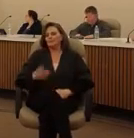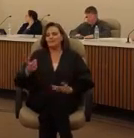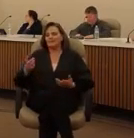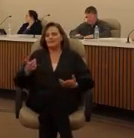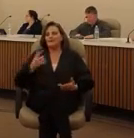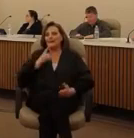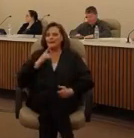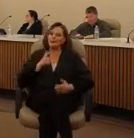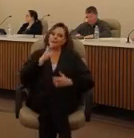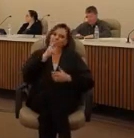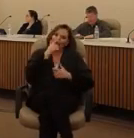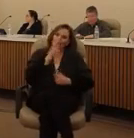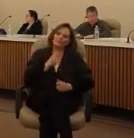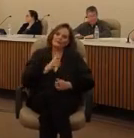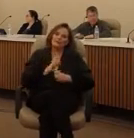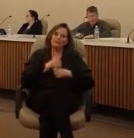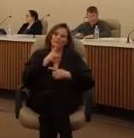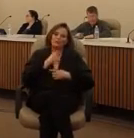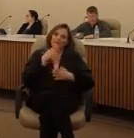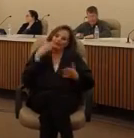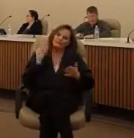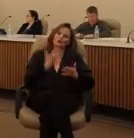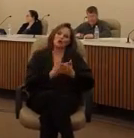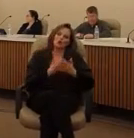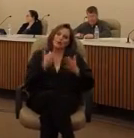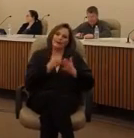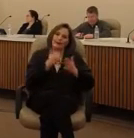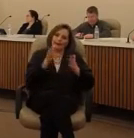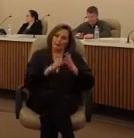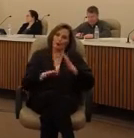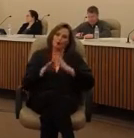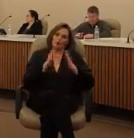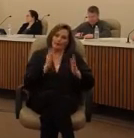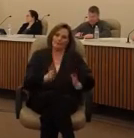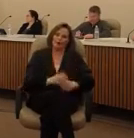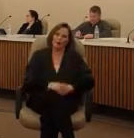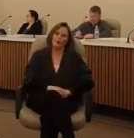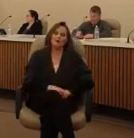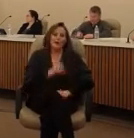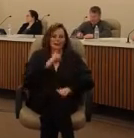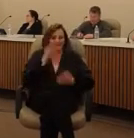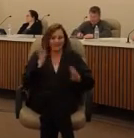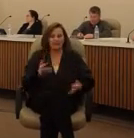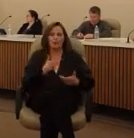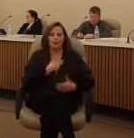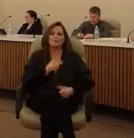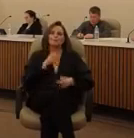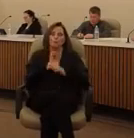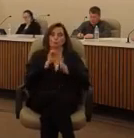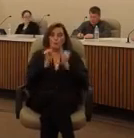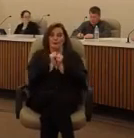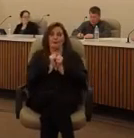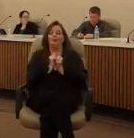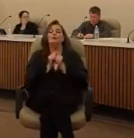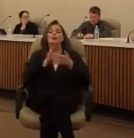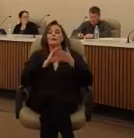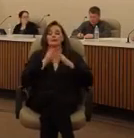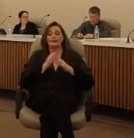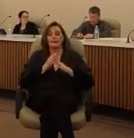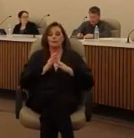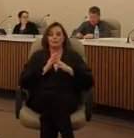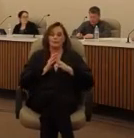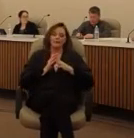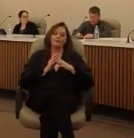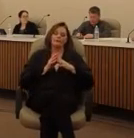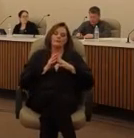I think he's very relationship. interested You're right. in being a Right. good neighbor, and we will certainly work with the town Okay. to refine any of the details. So now the gas